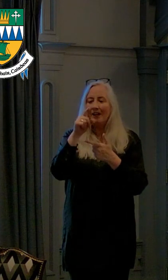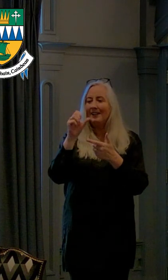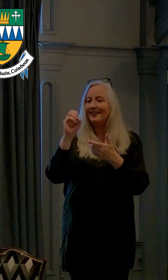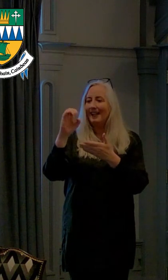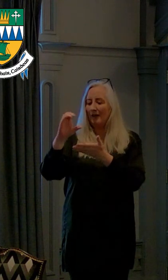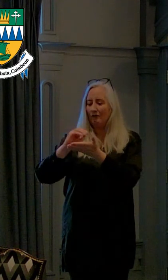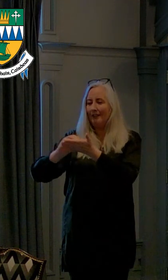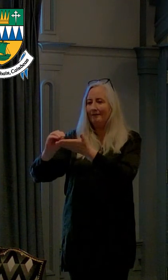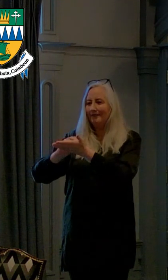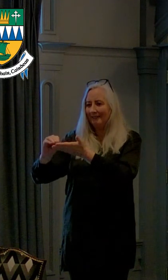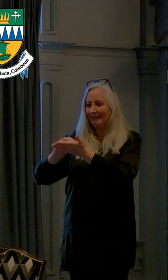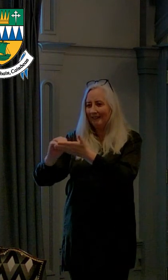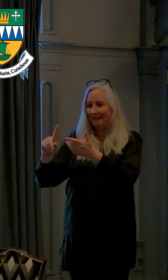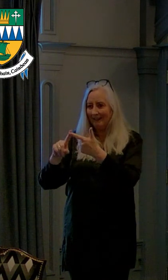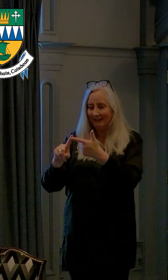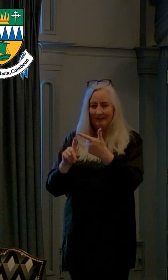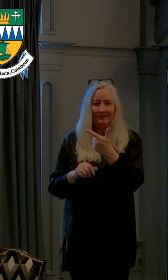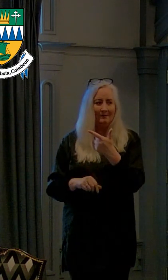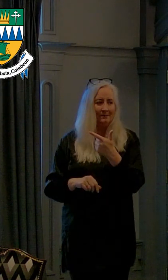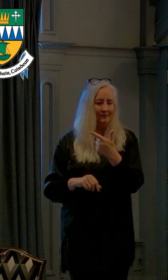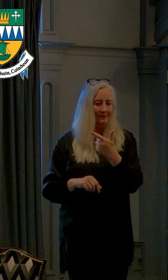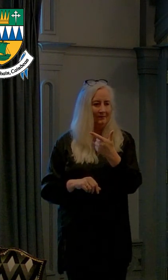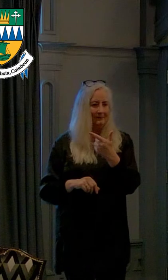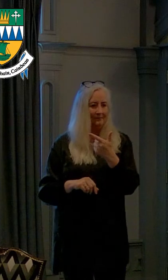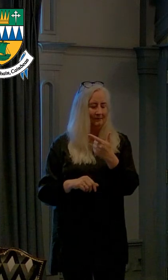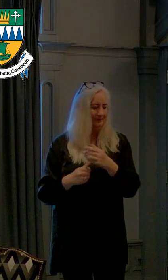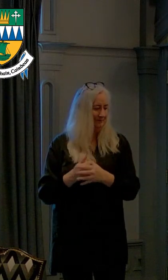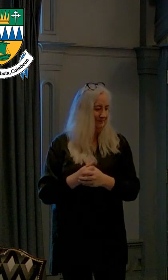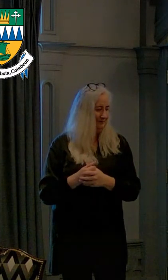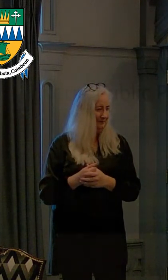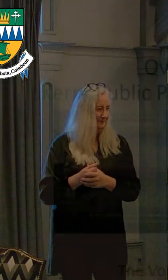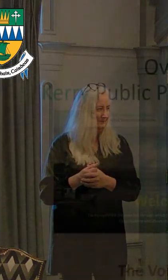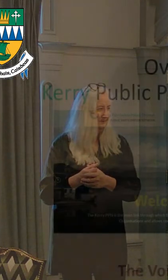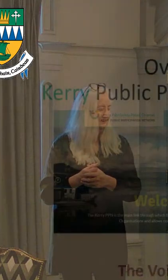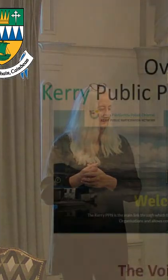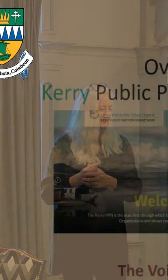and also on the SBC and a rep on the LCDC.